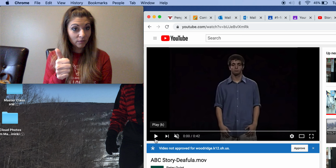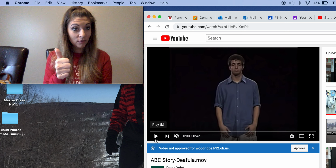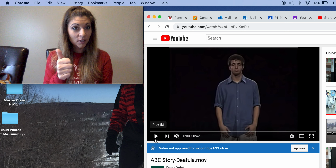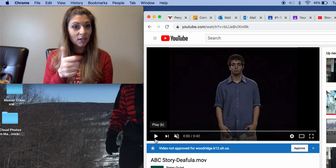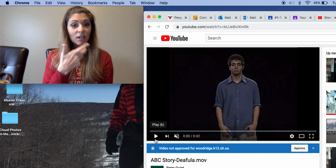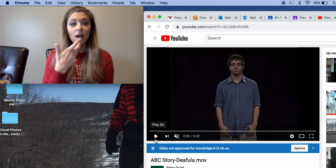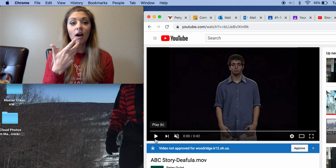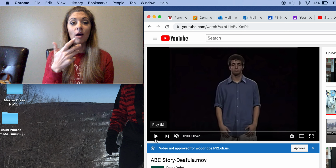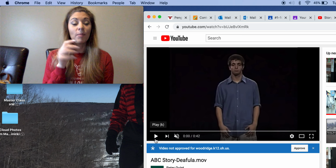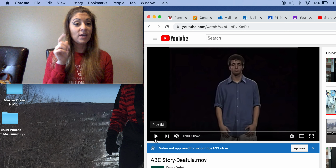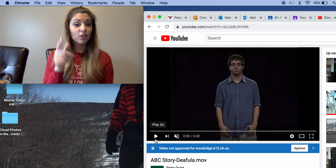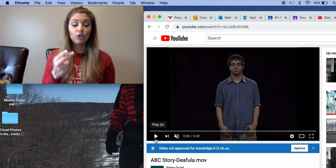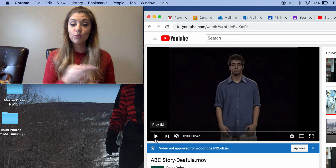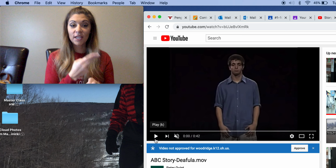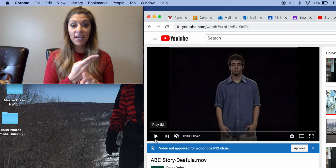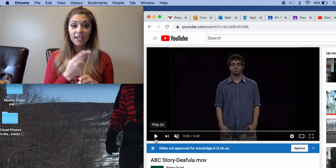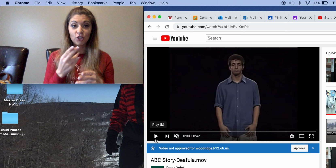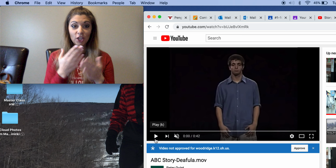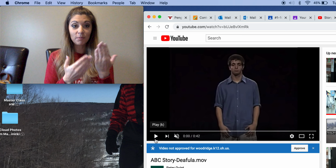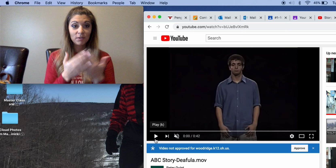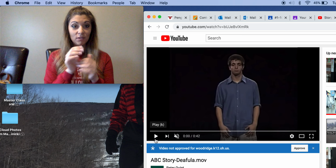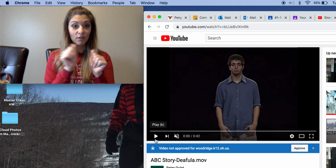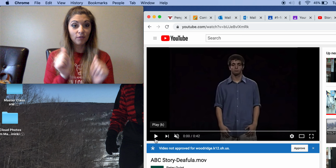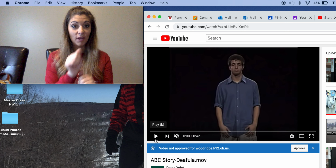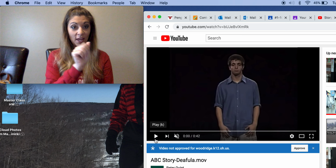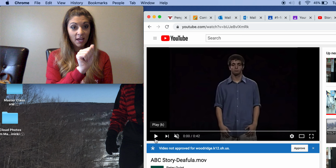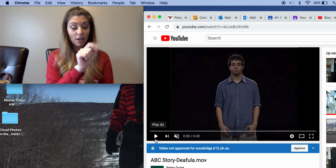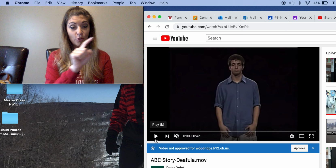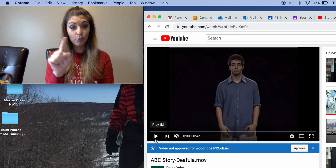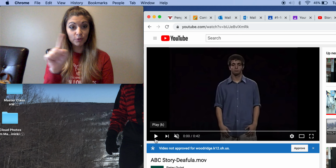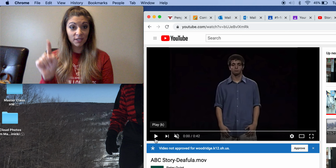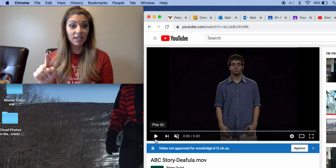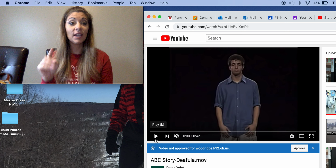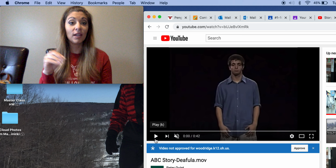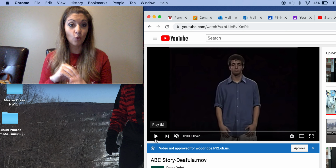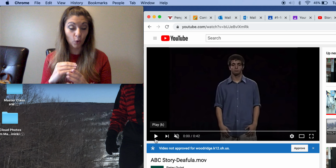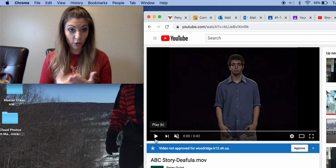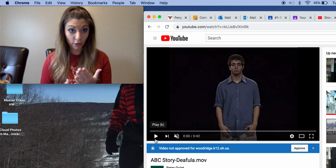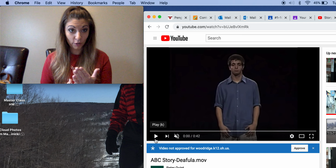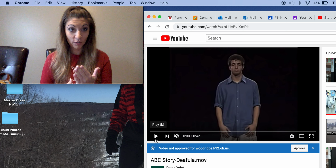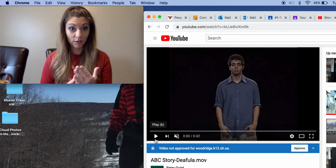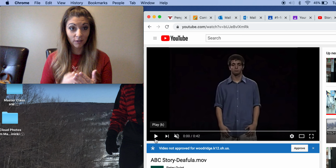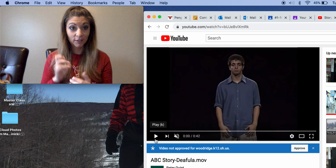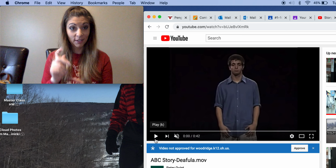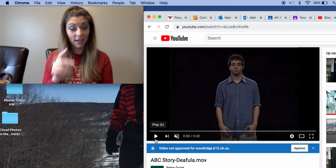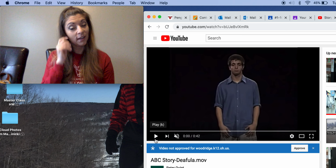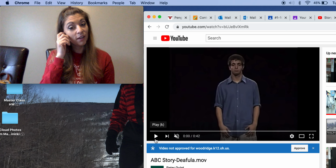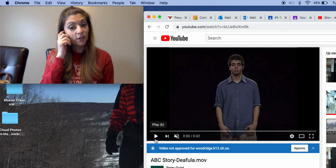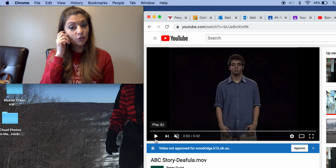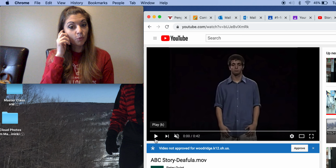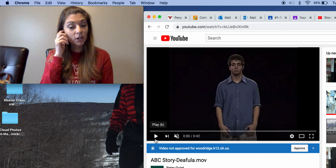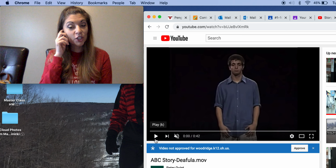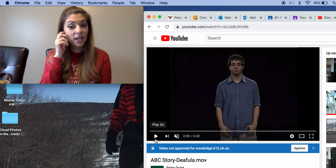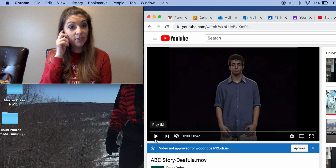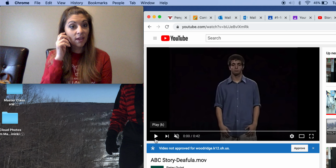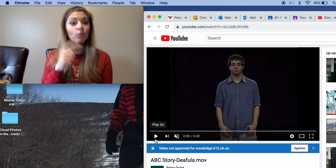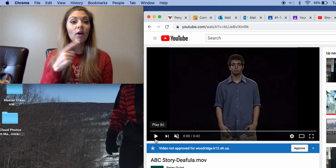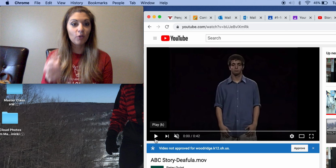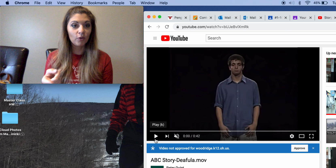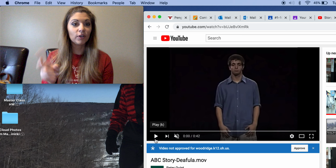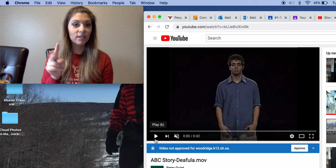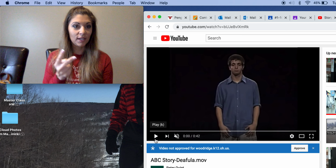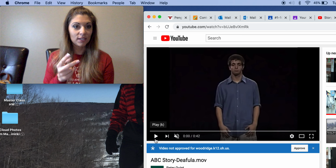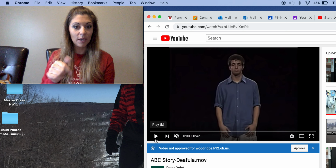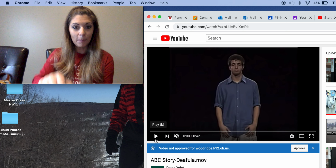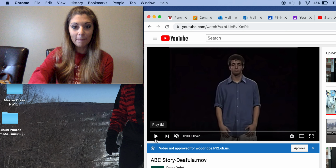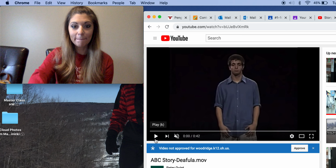yourself. He's using hand shapes A through Z in order. Okay, so watch it and then I'll